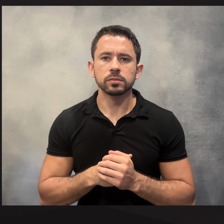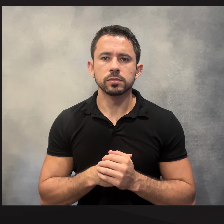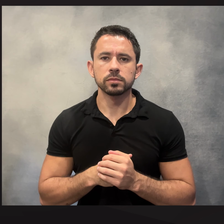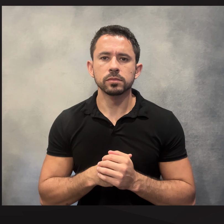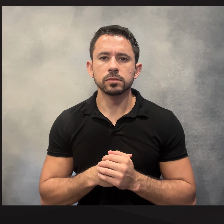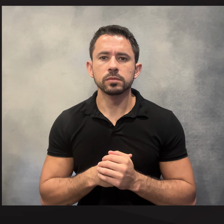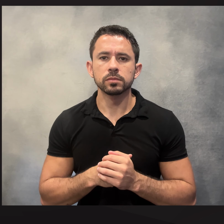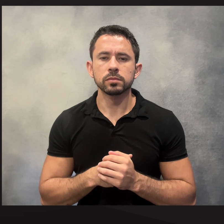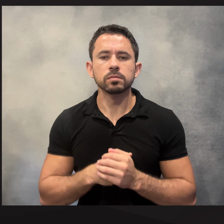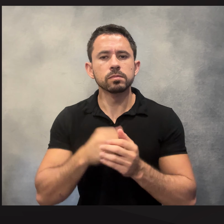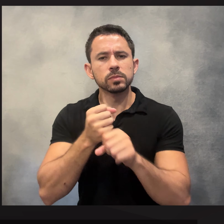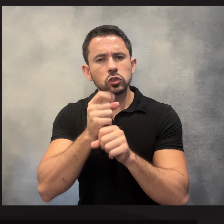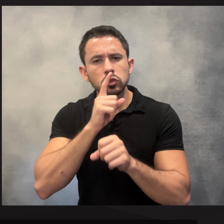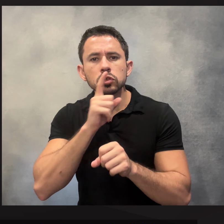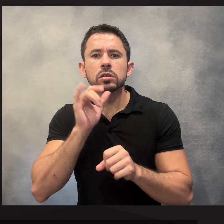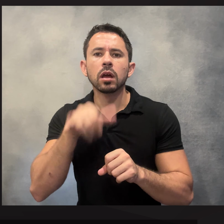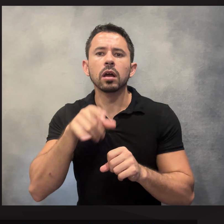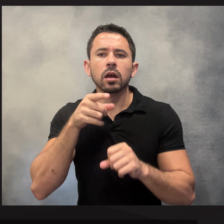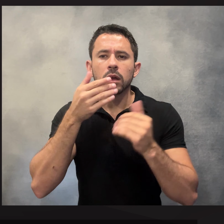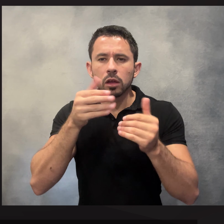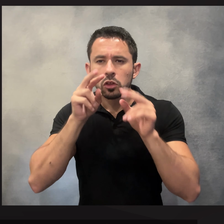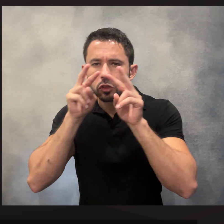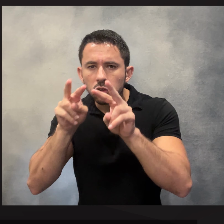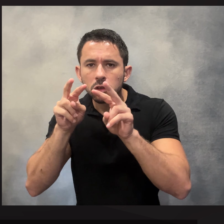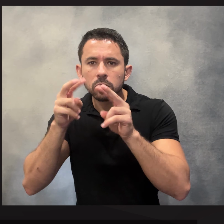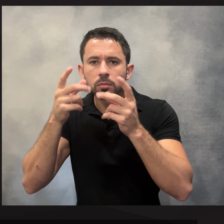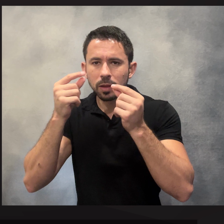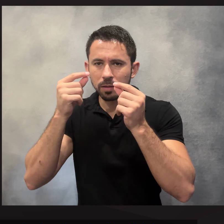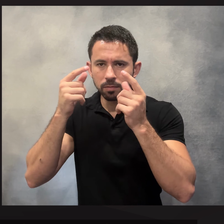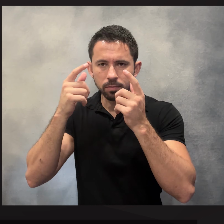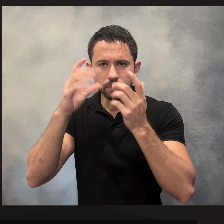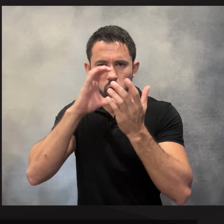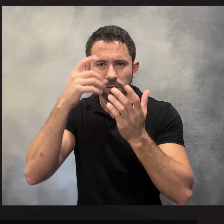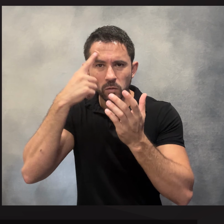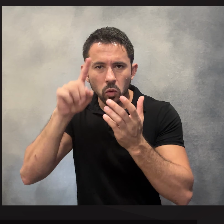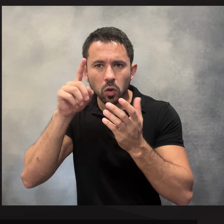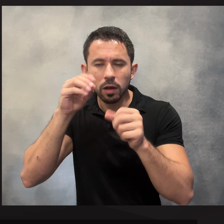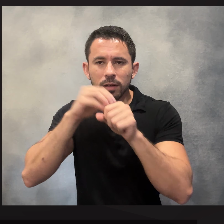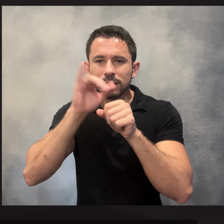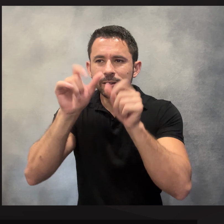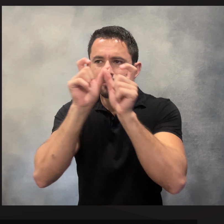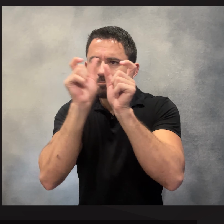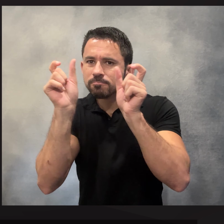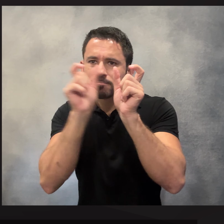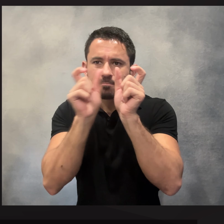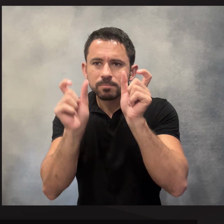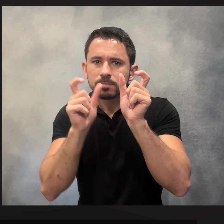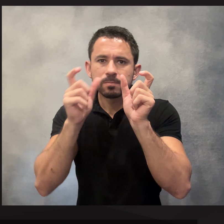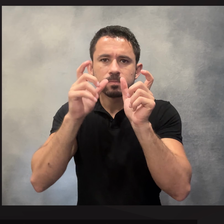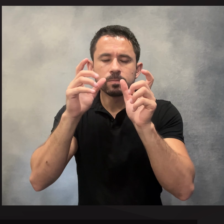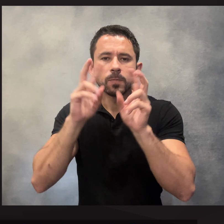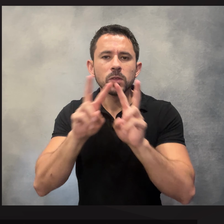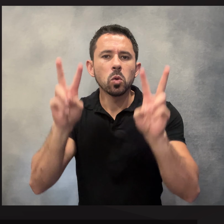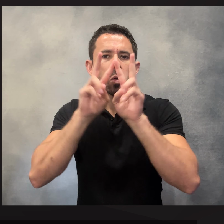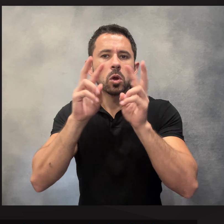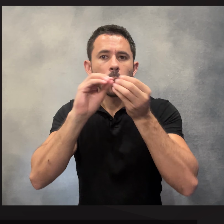Be sure to have a look at the expected values in the fields you may want to use in order to explore the data.